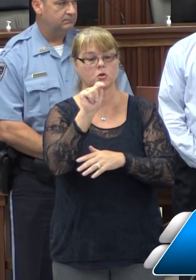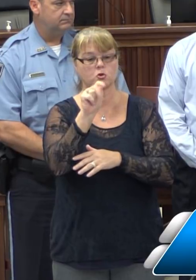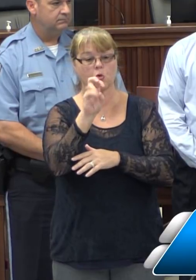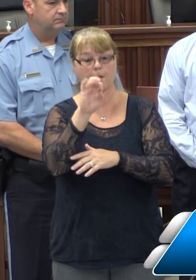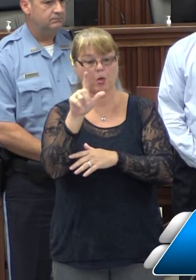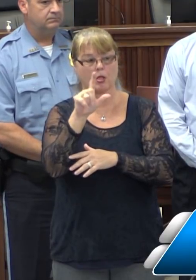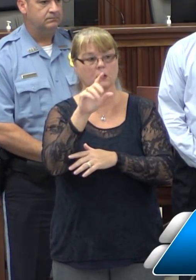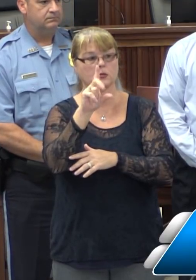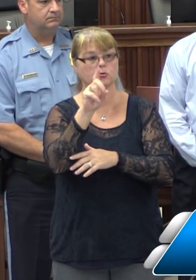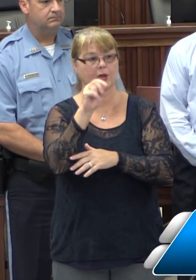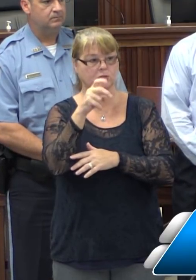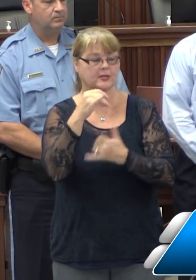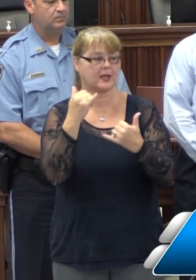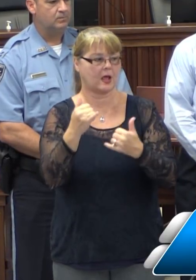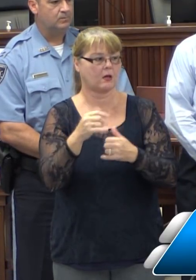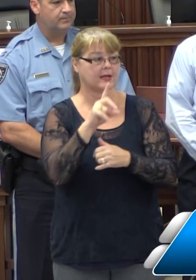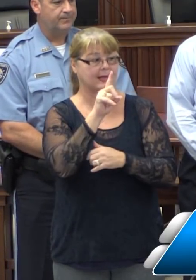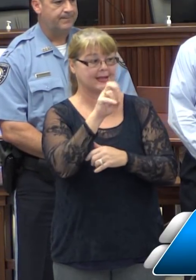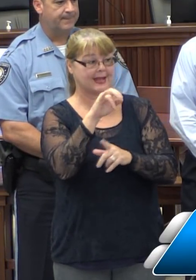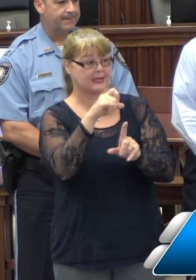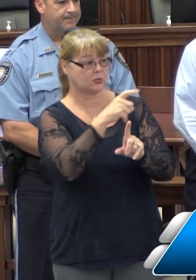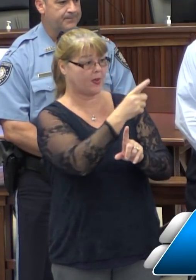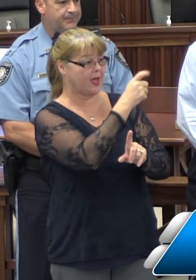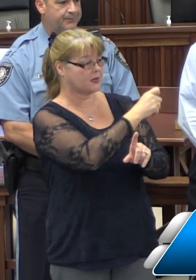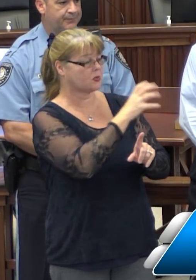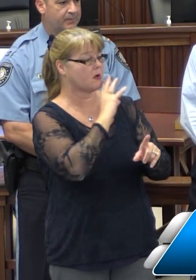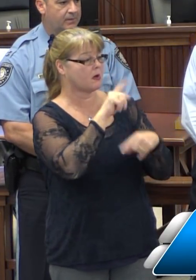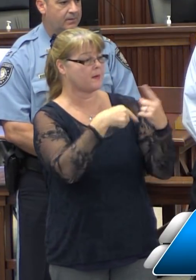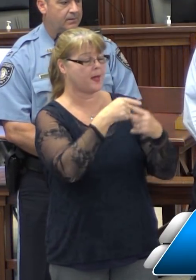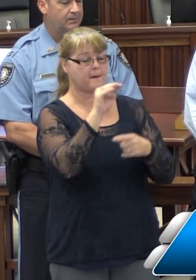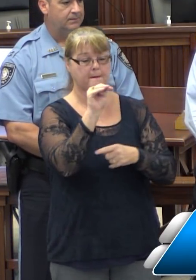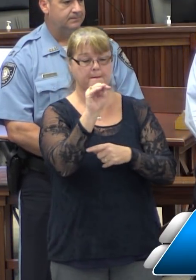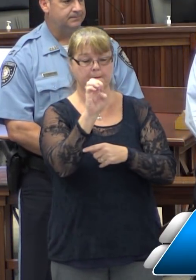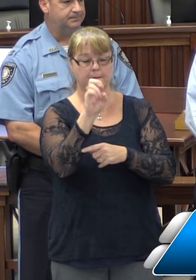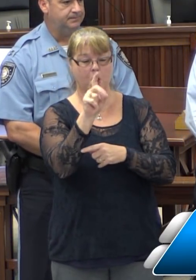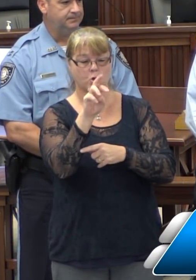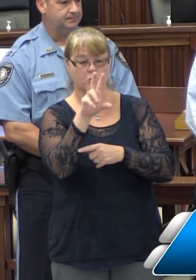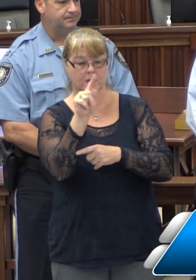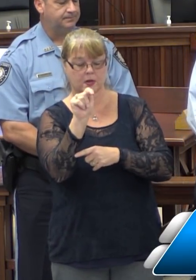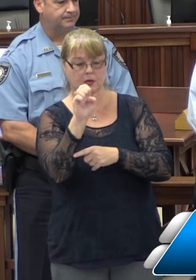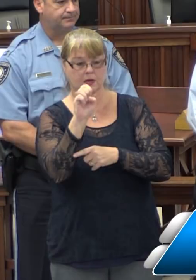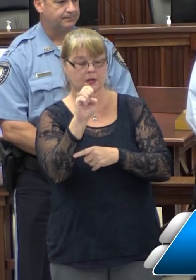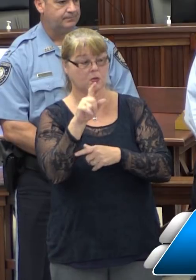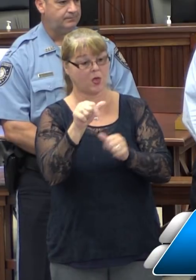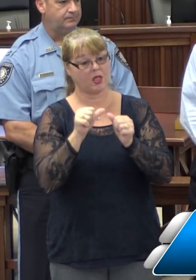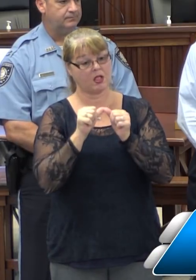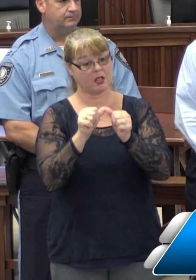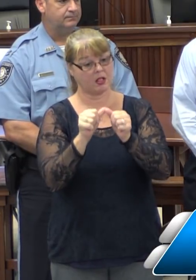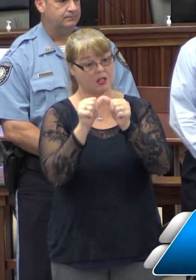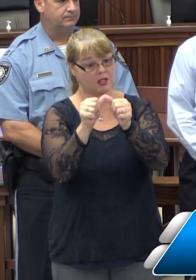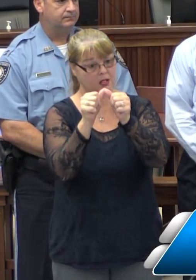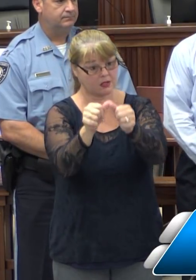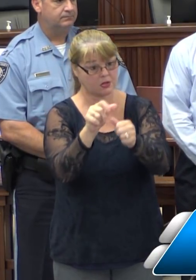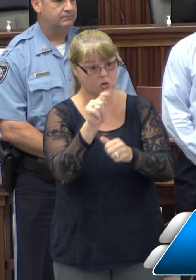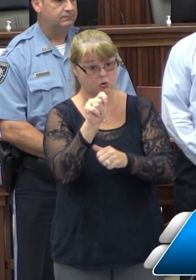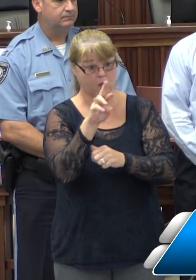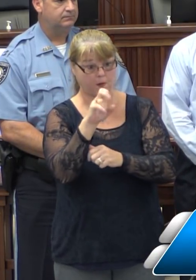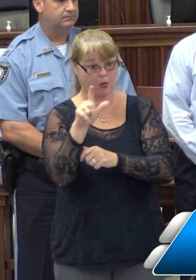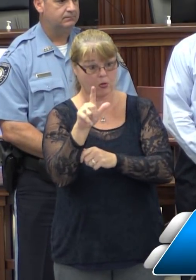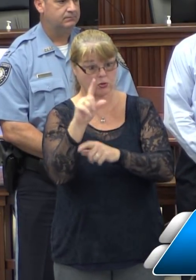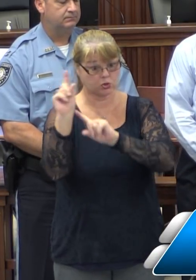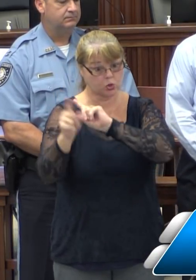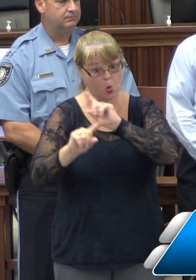that point. Dennis, when you're talking about a moderate risk of tropical storm winds, are we talking sustained tropical storm force winds, or are we